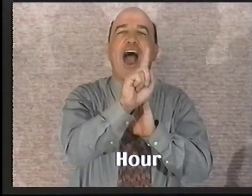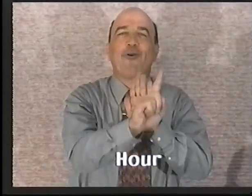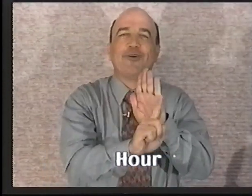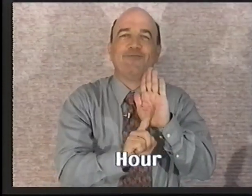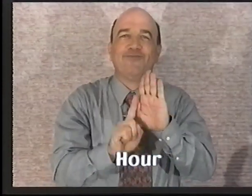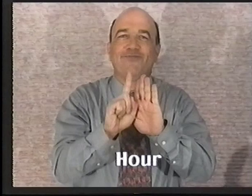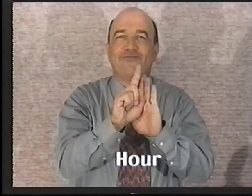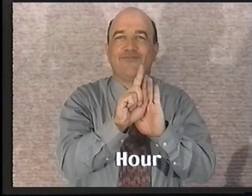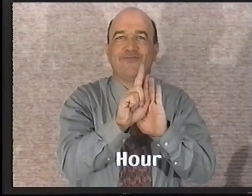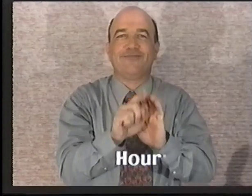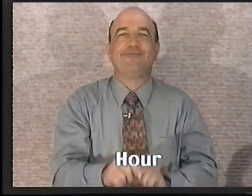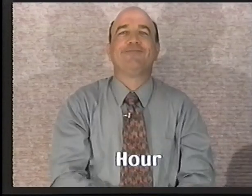Hour,